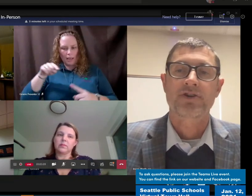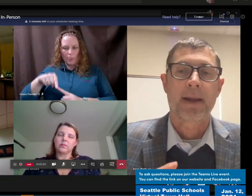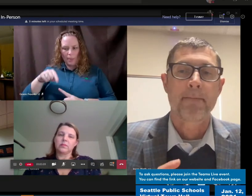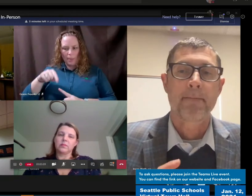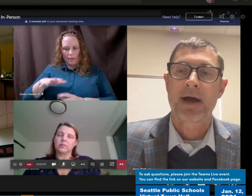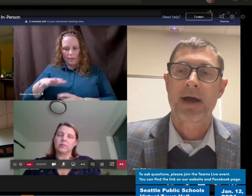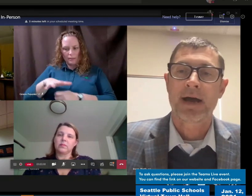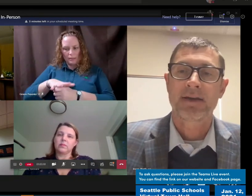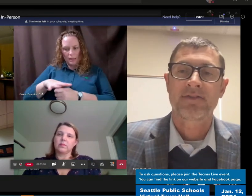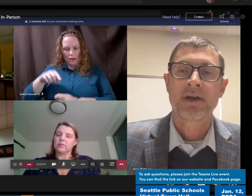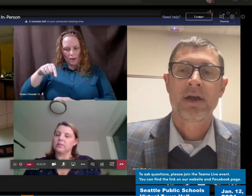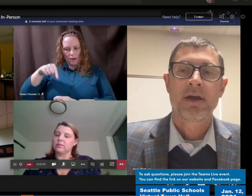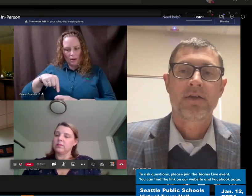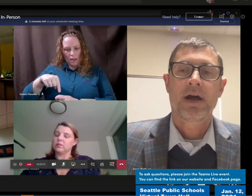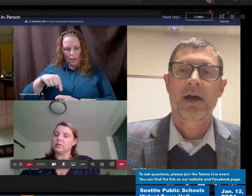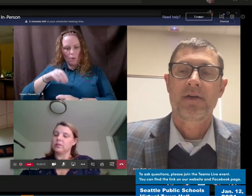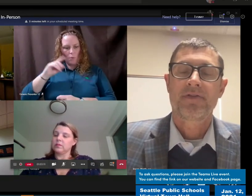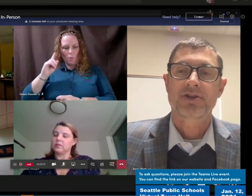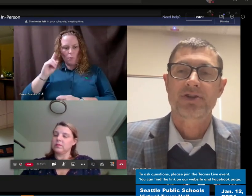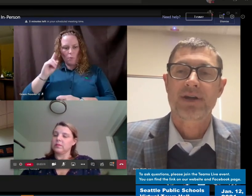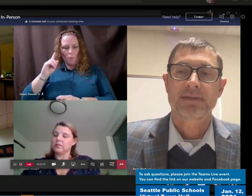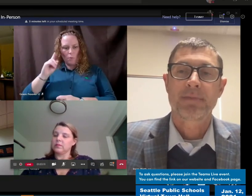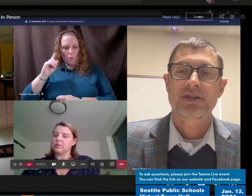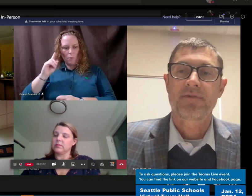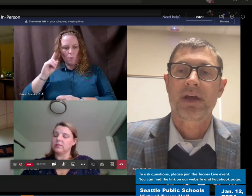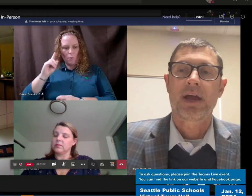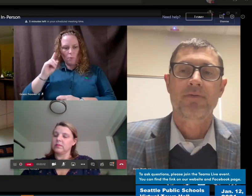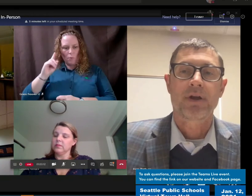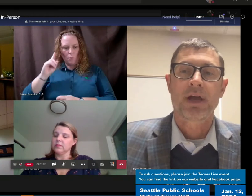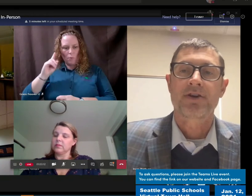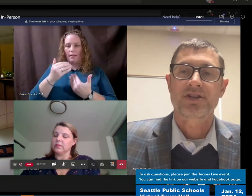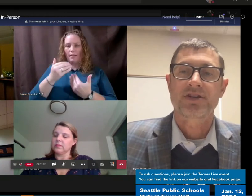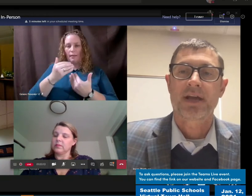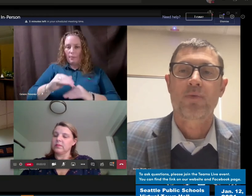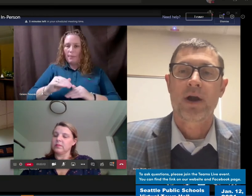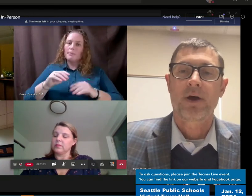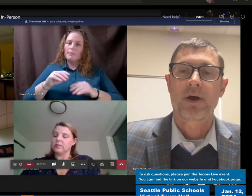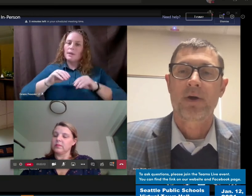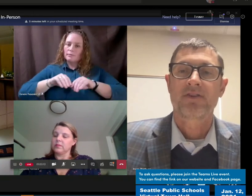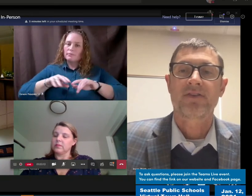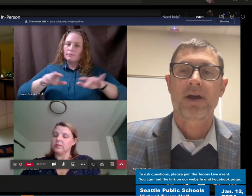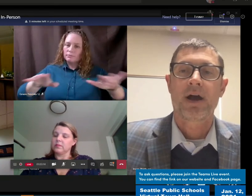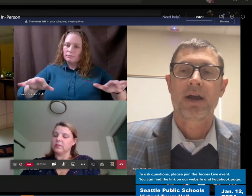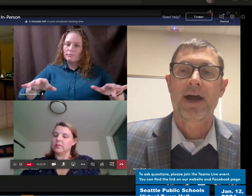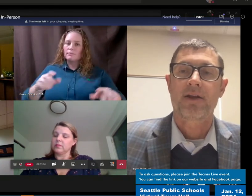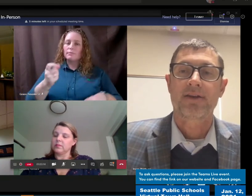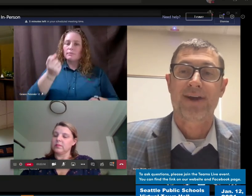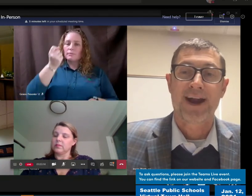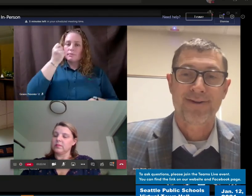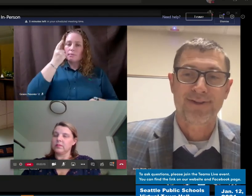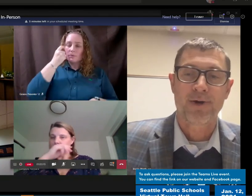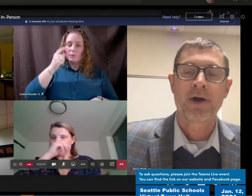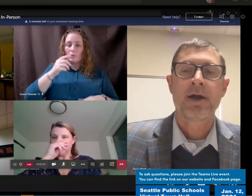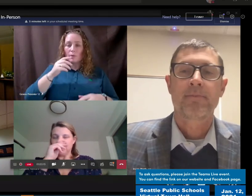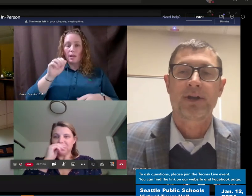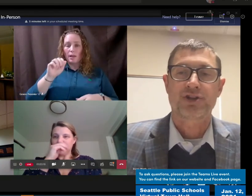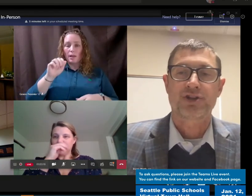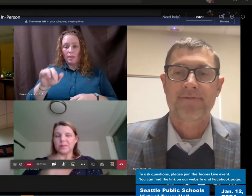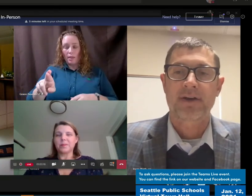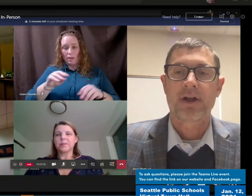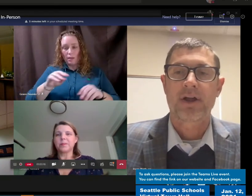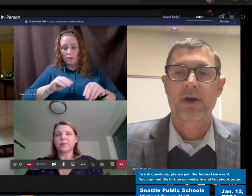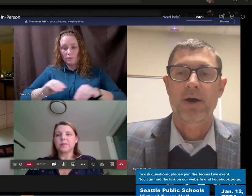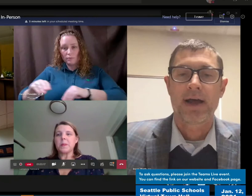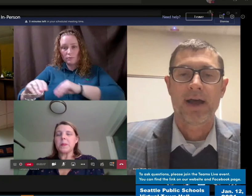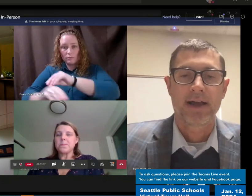to minimize the transmission of it and really understand where flow is, not only for airflow, but traffic